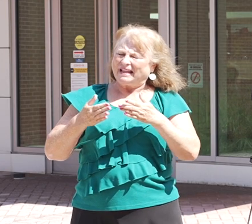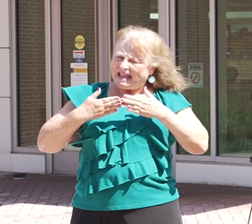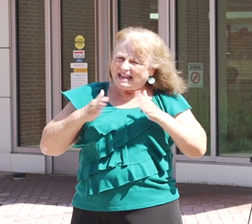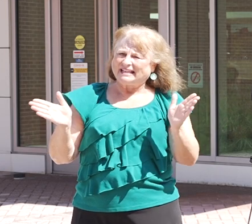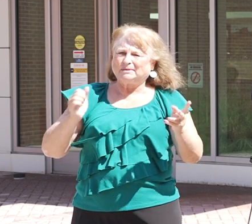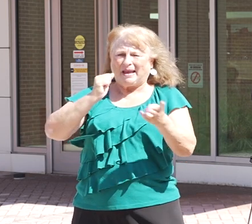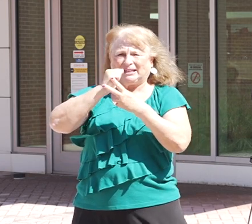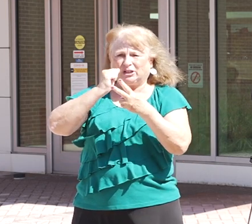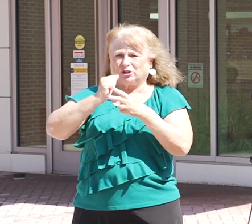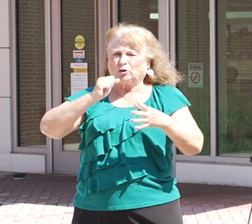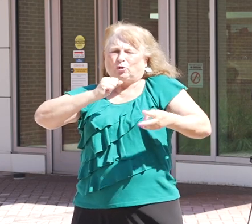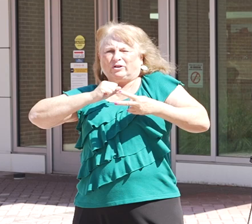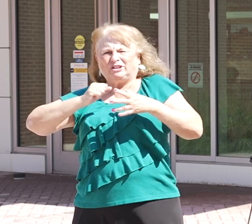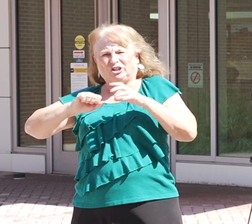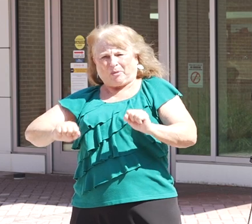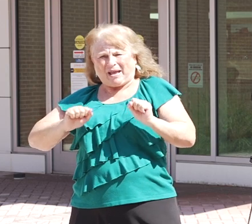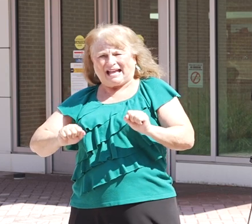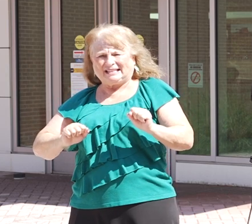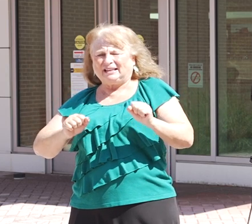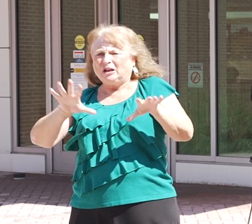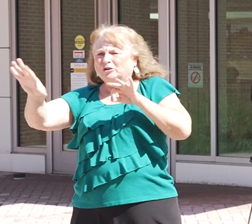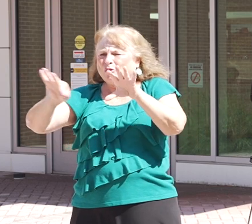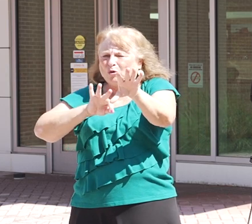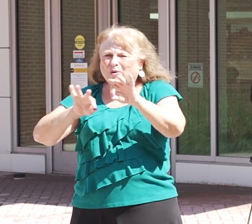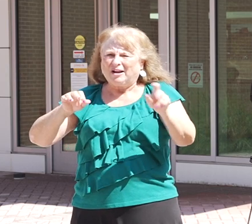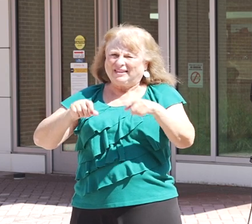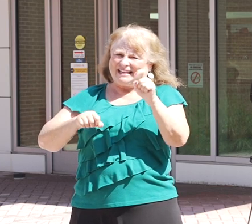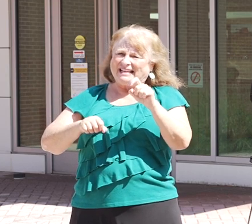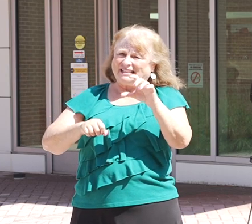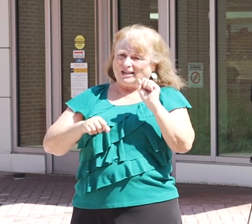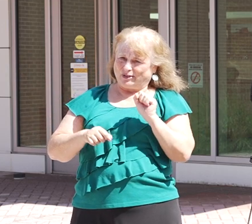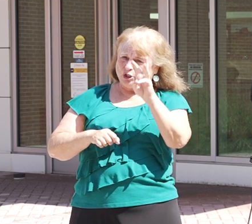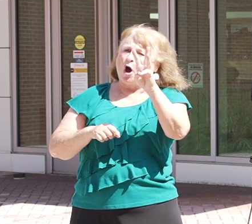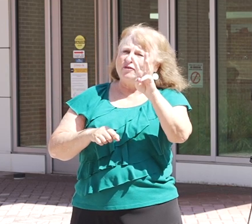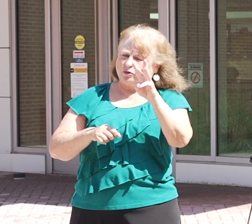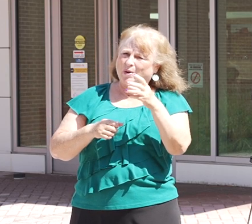Expanded storage capacity and acquiring the necessary software.